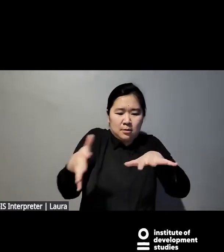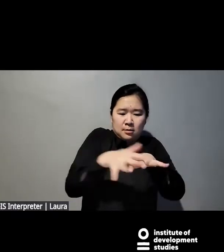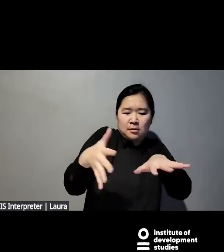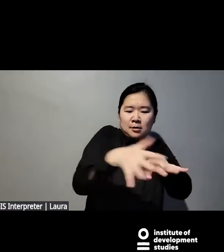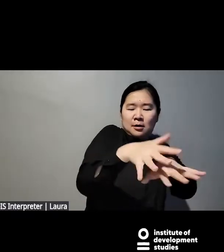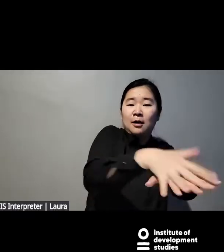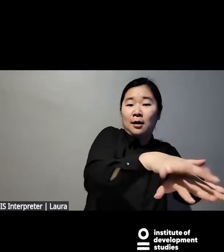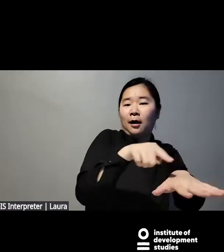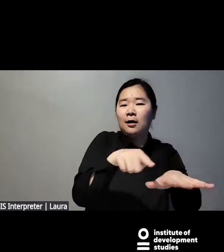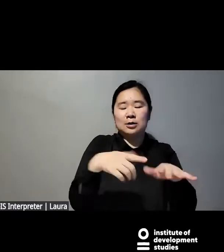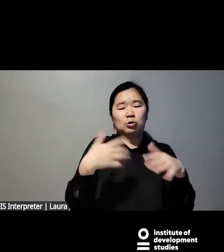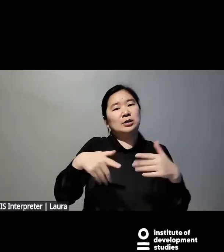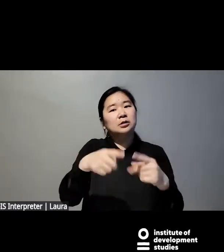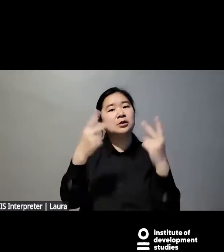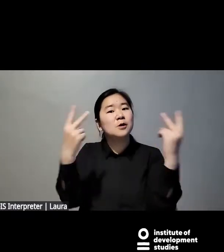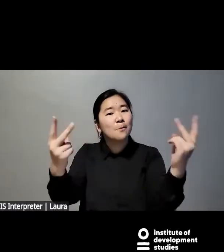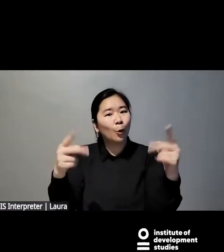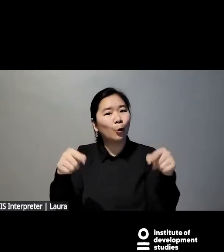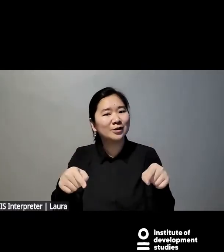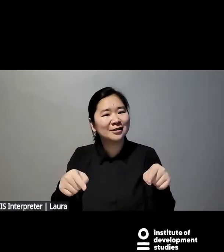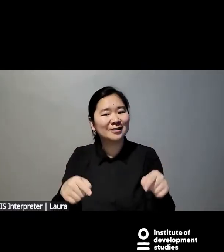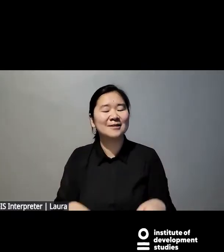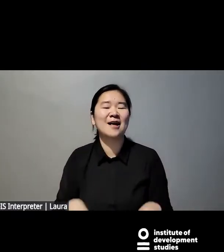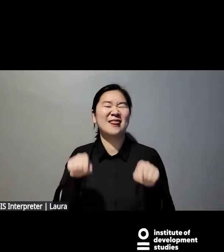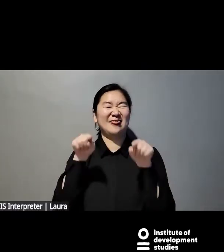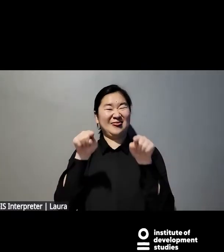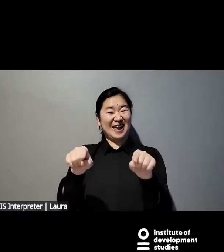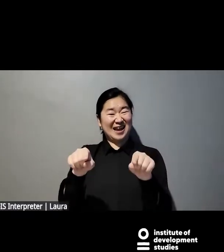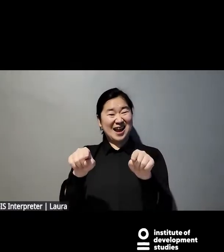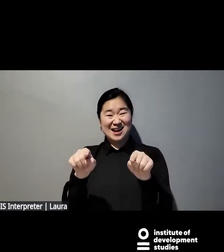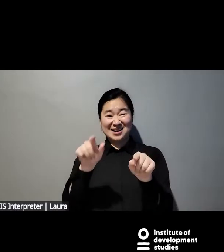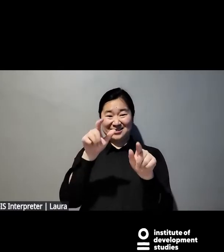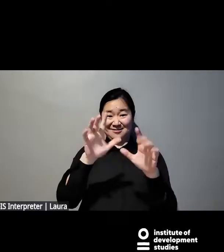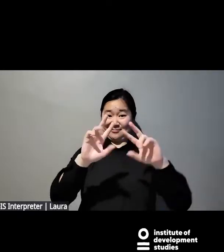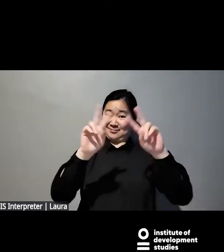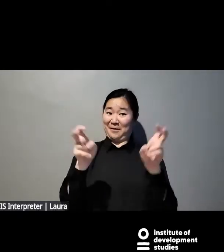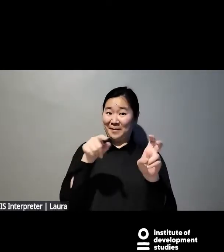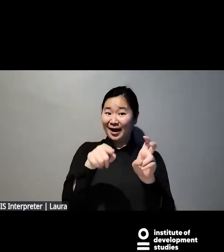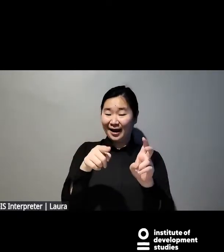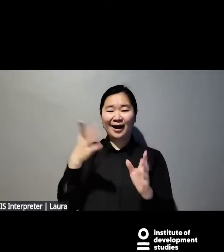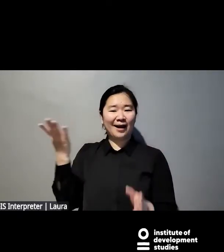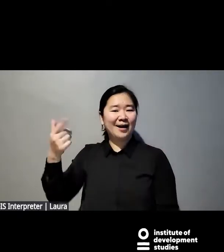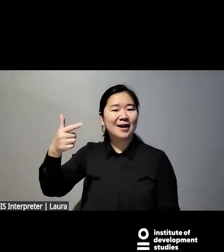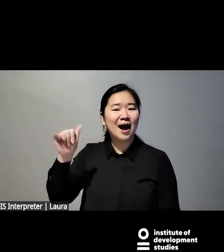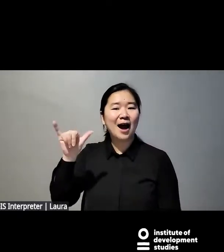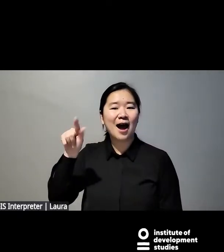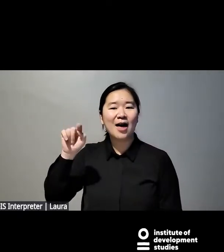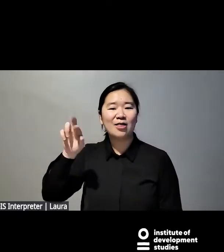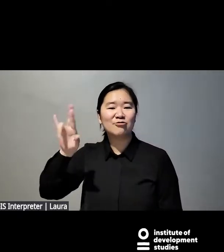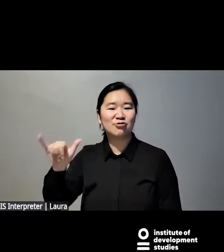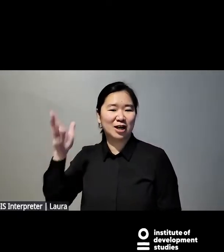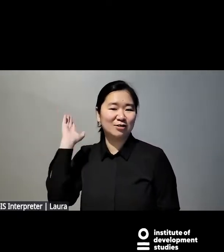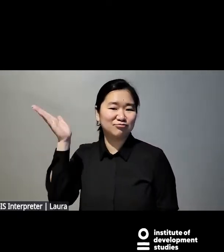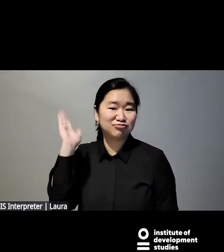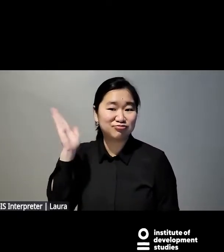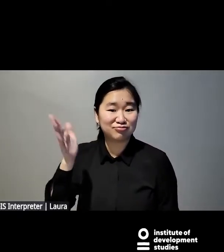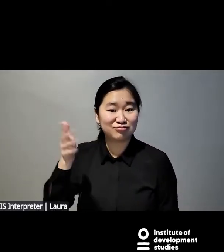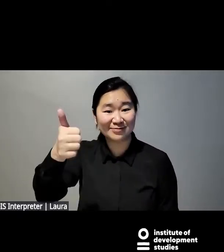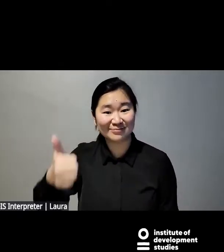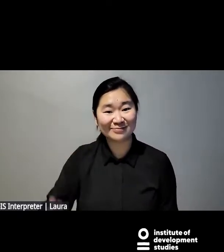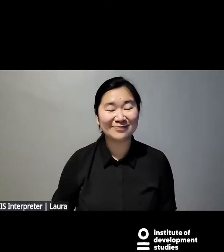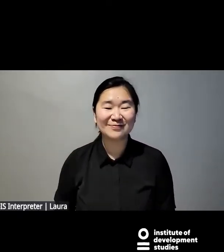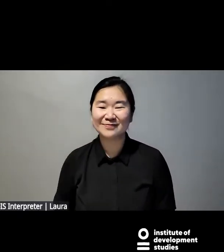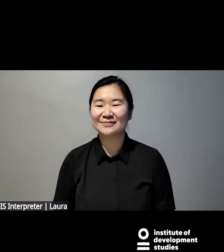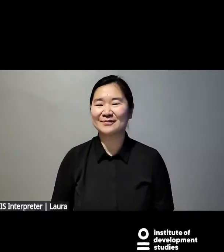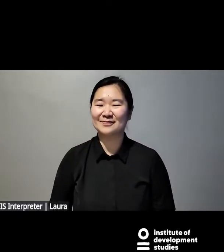empowering local communities. She's coming to us online, and she's based in Homa Bay, Kenya. Elizabeth, can you hear us?